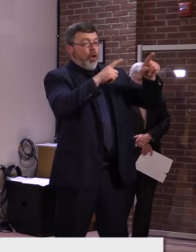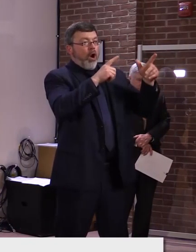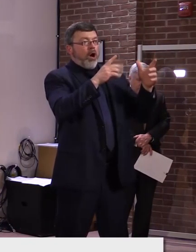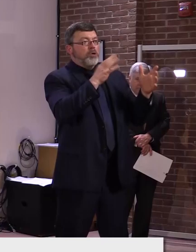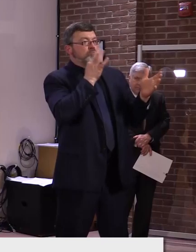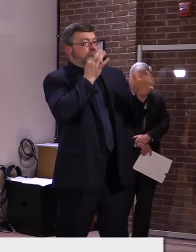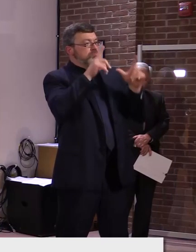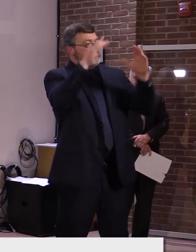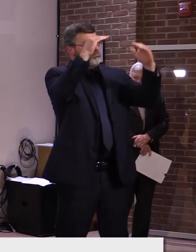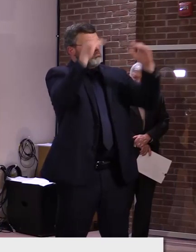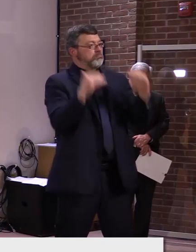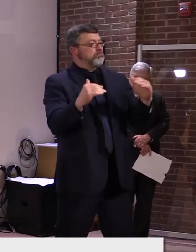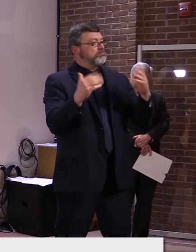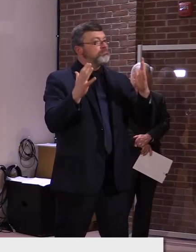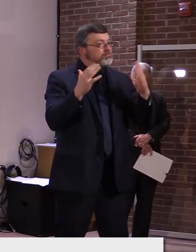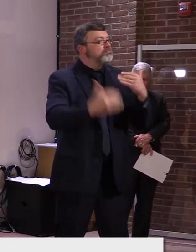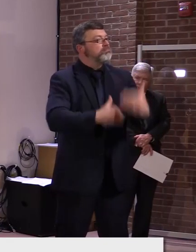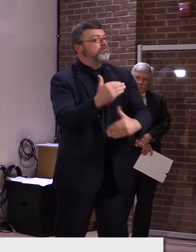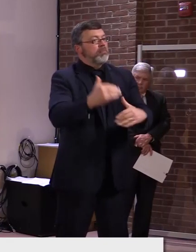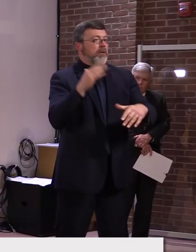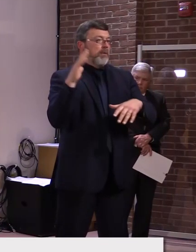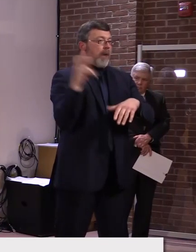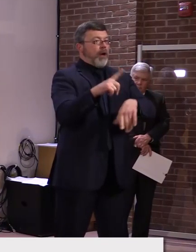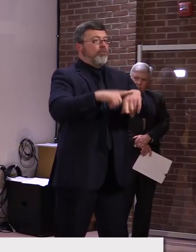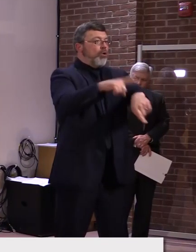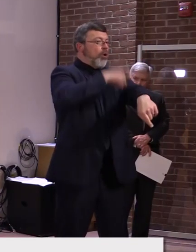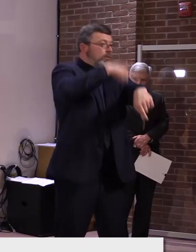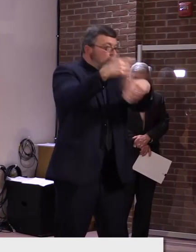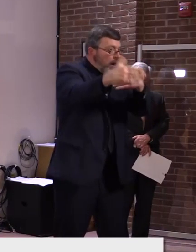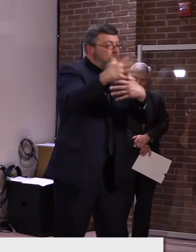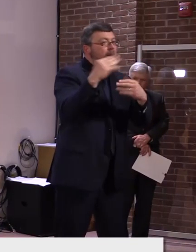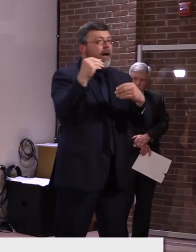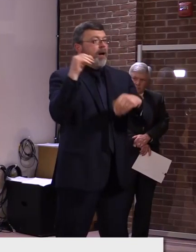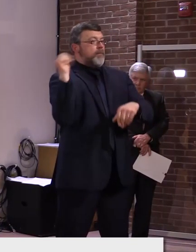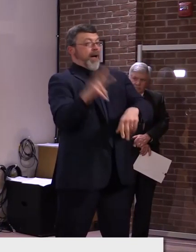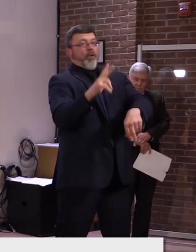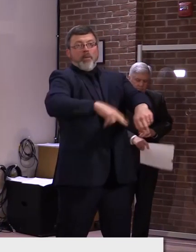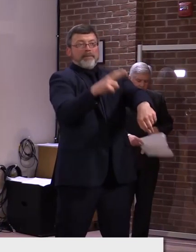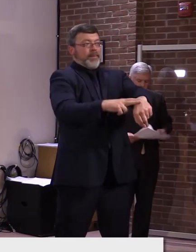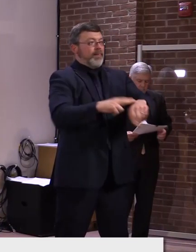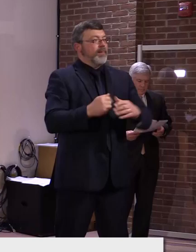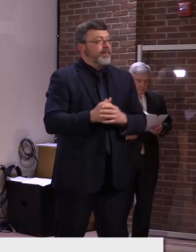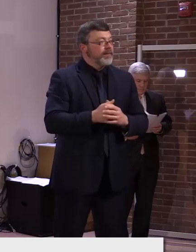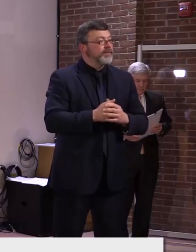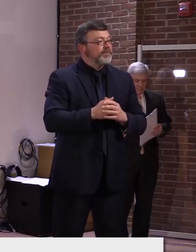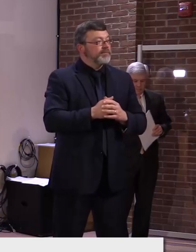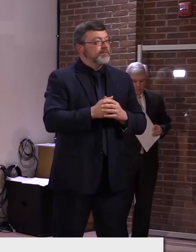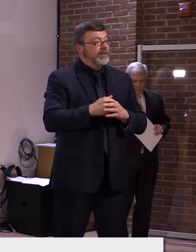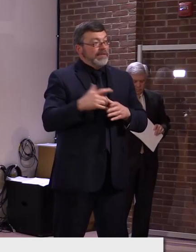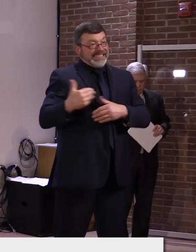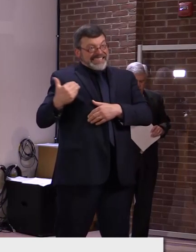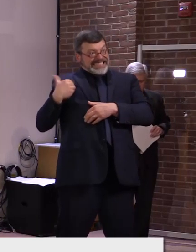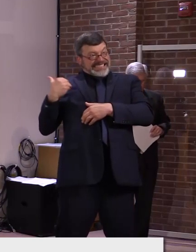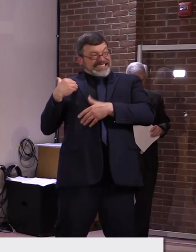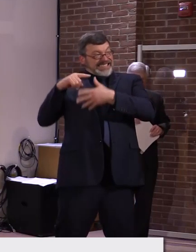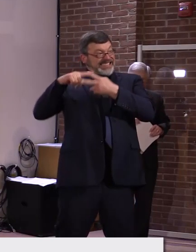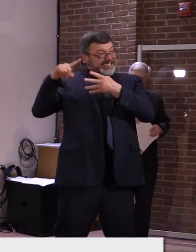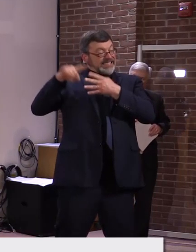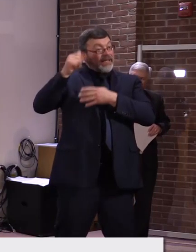In early April, when we outlined how the Vermont Forward plan would methodically ease restrictions and work our way back to